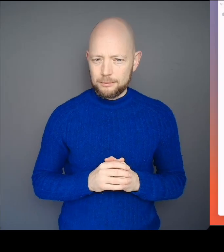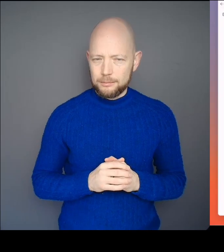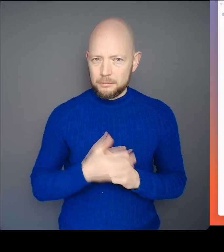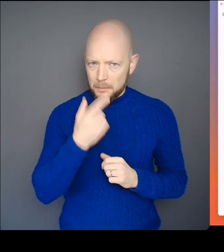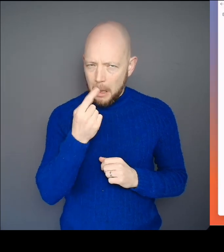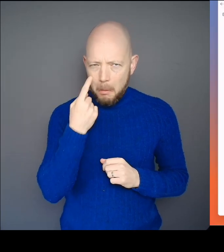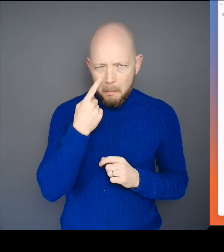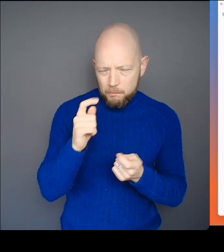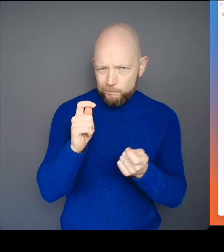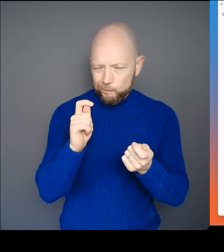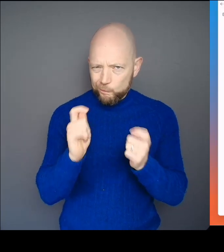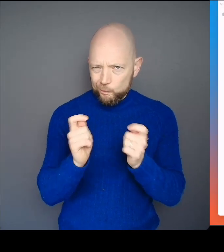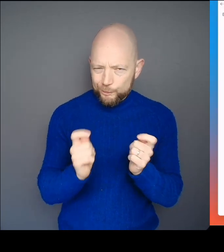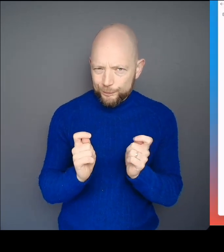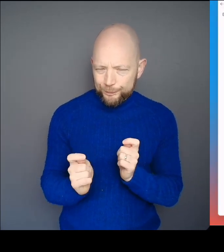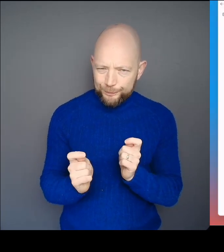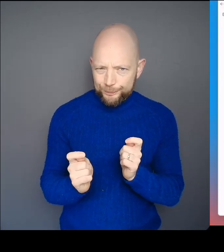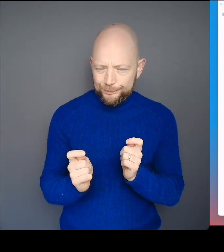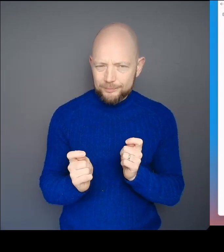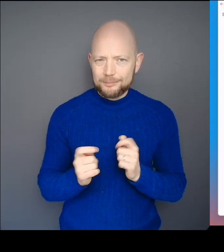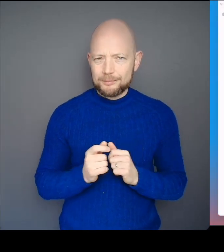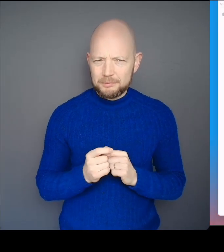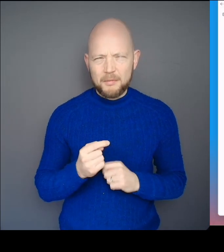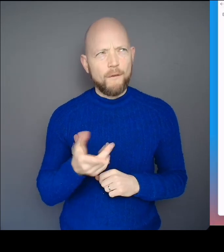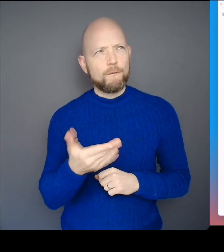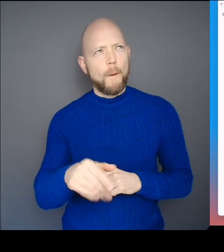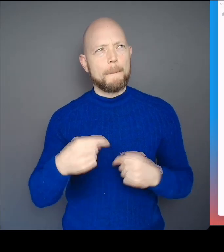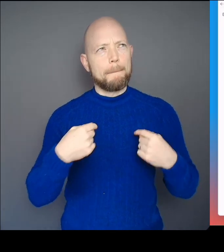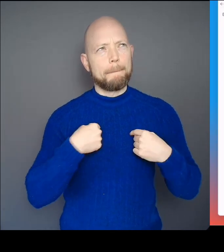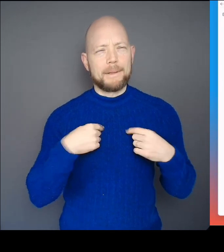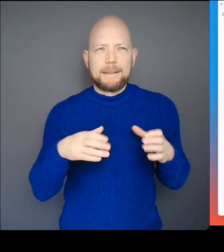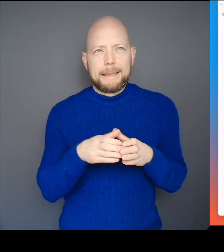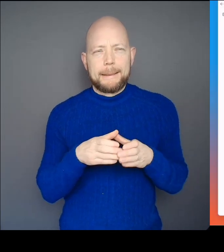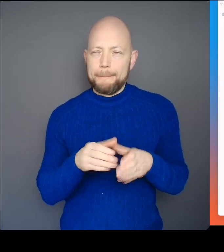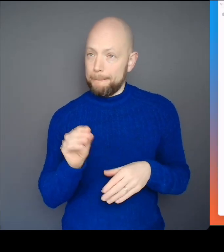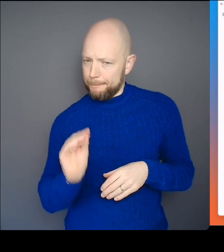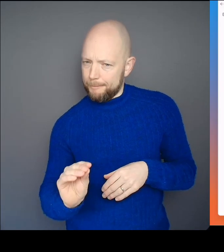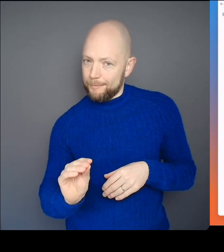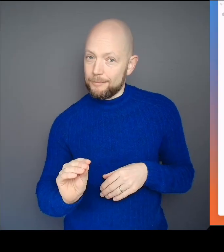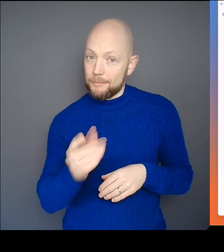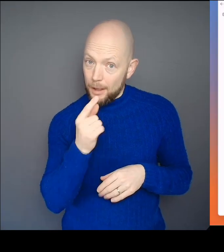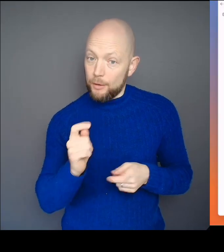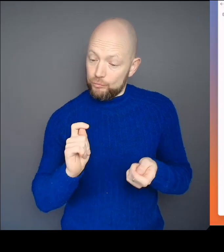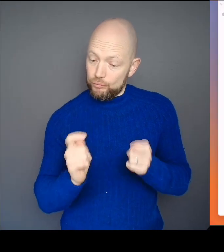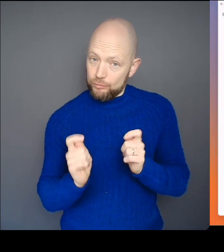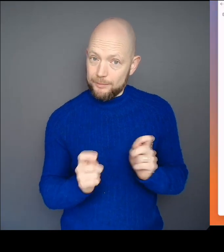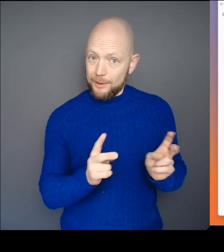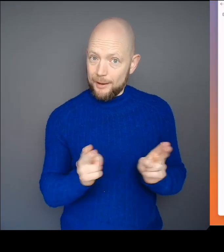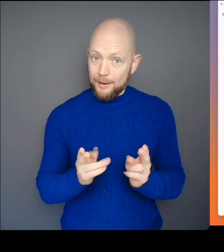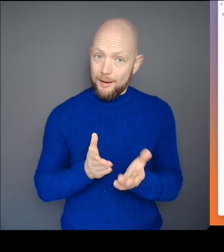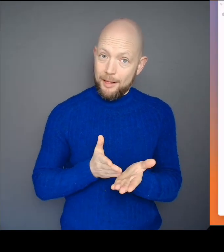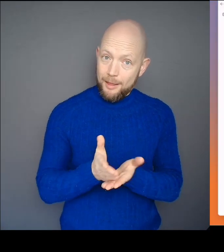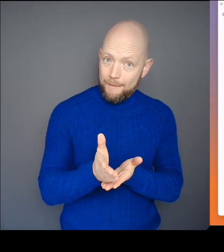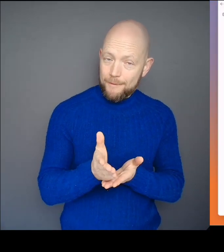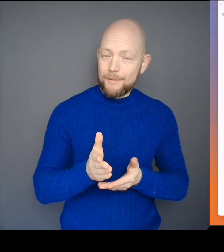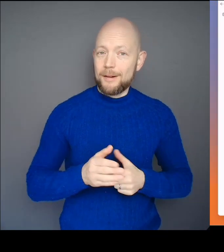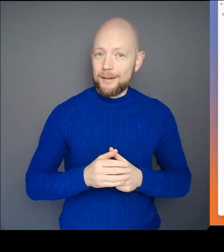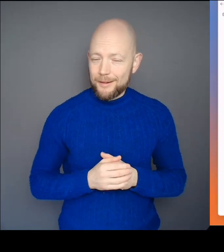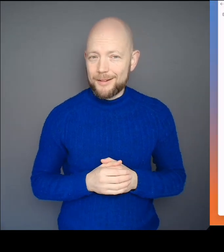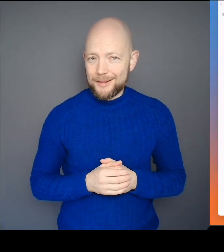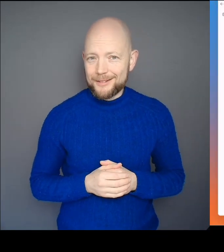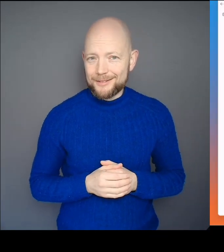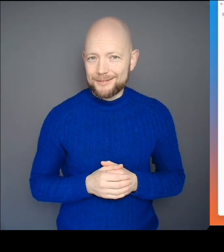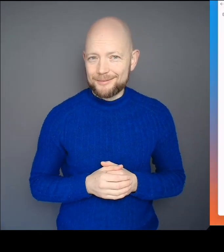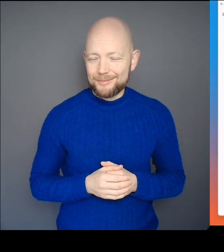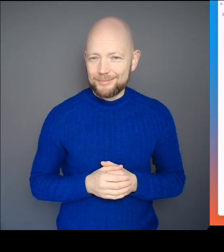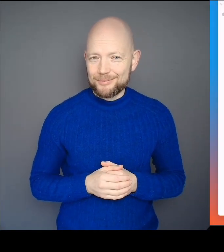of the bottom here, and let's say this is from Miranda and team. So you can see that I've got this